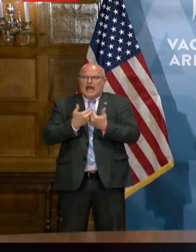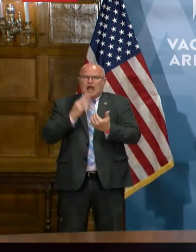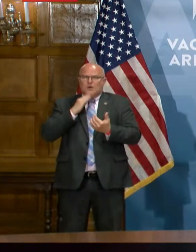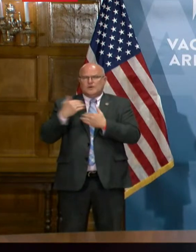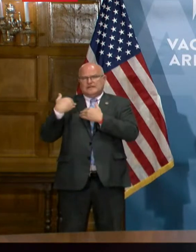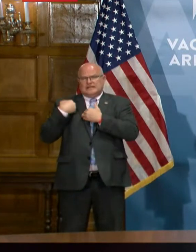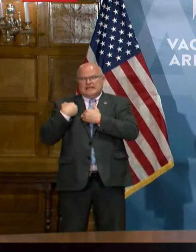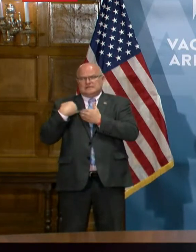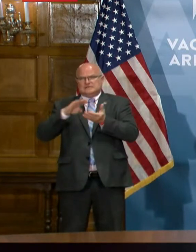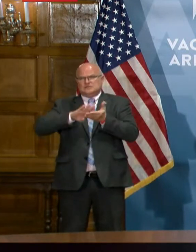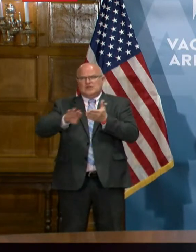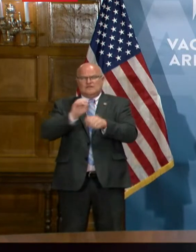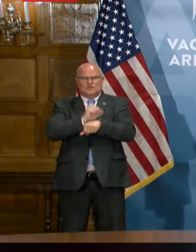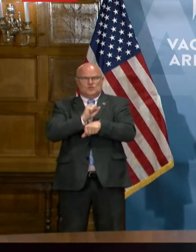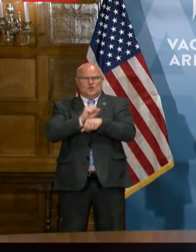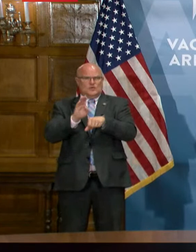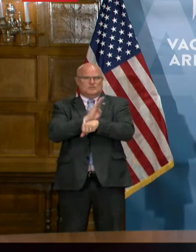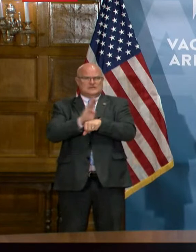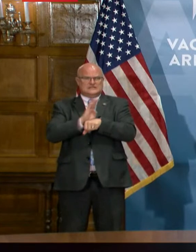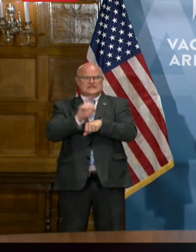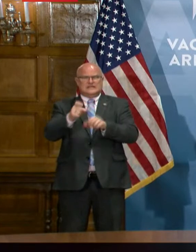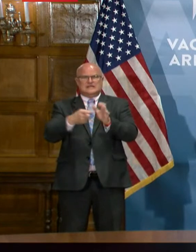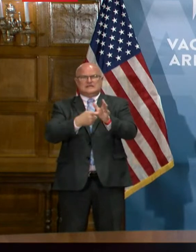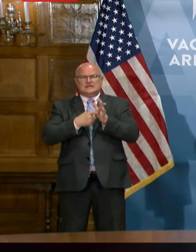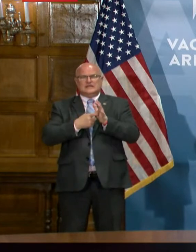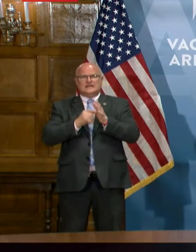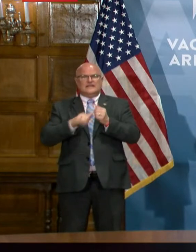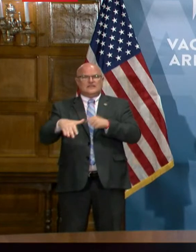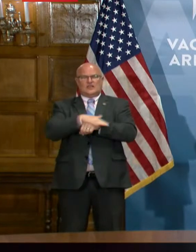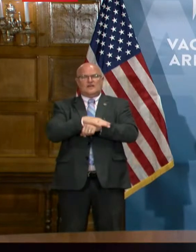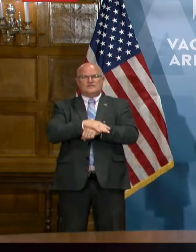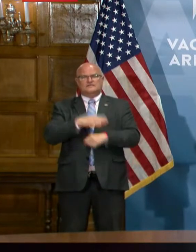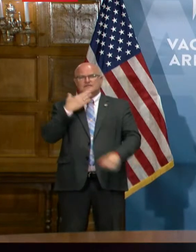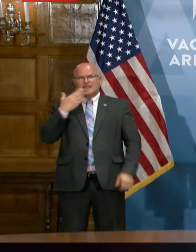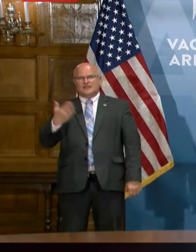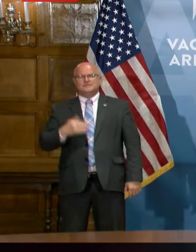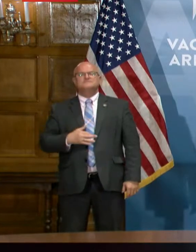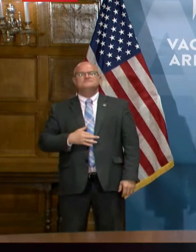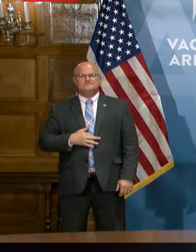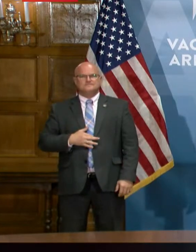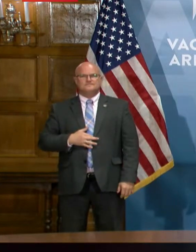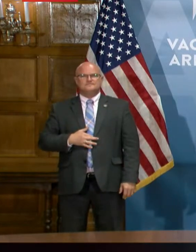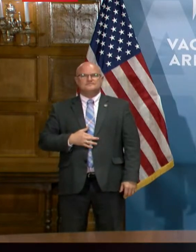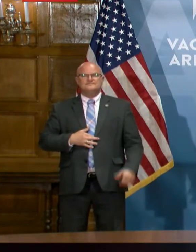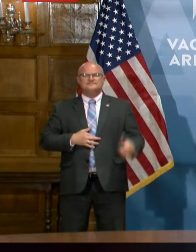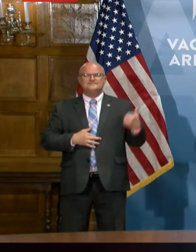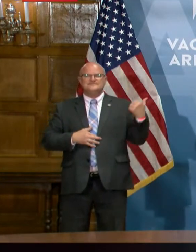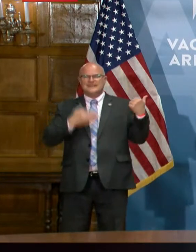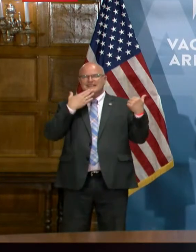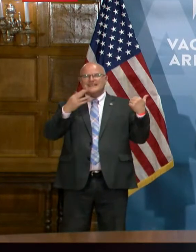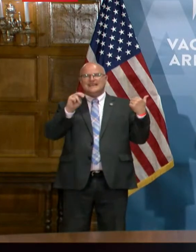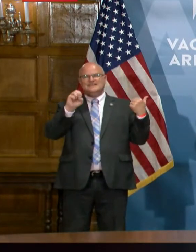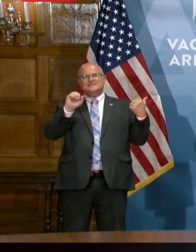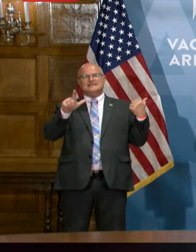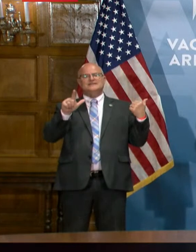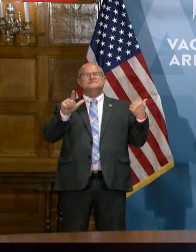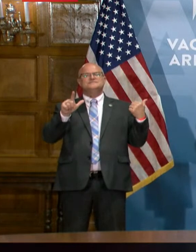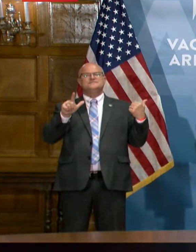the liability waiver work, and what do businesses have to do to make sure they're covered? Thank you. Thank you, Neil.